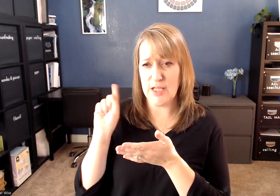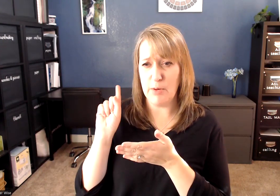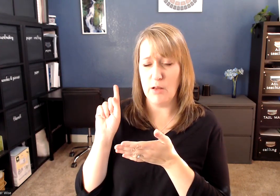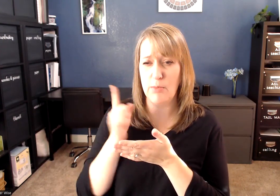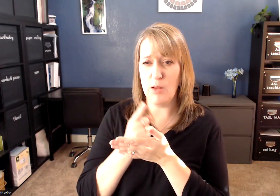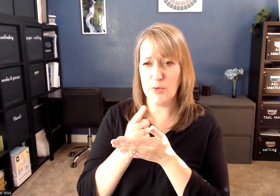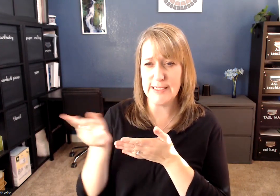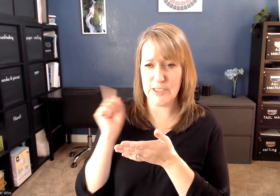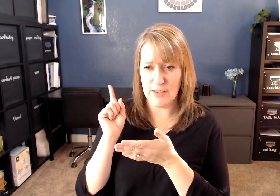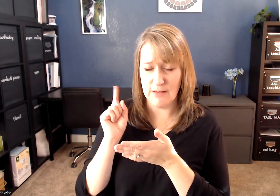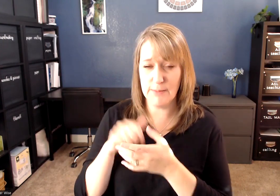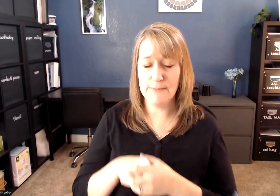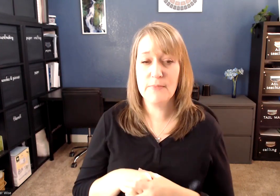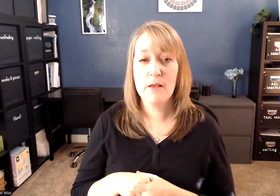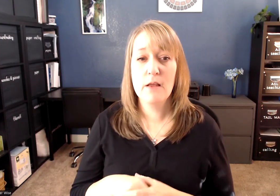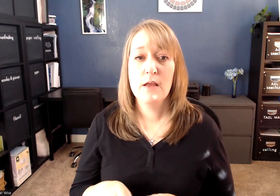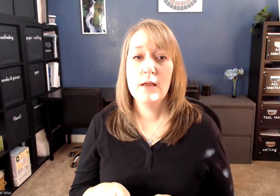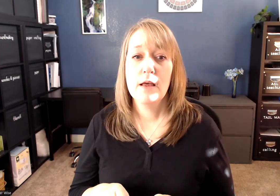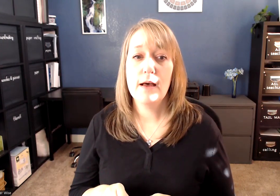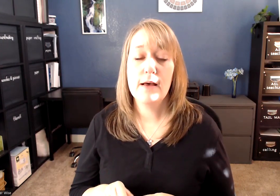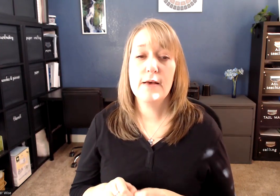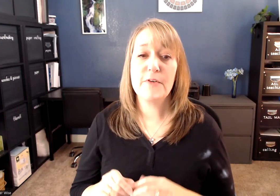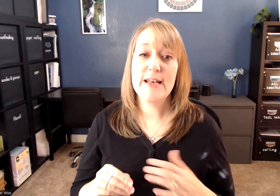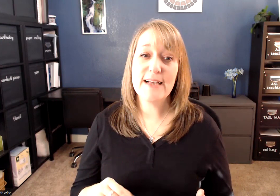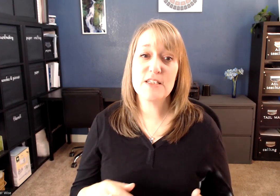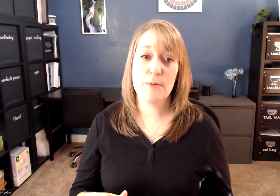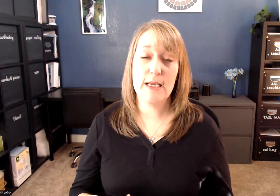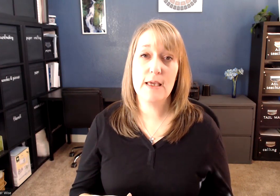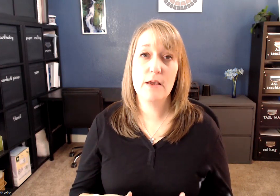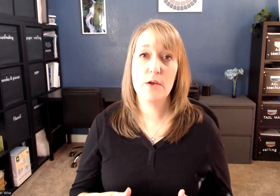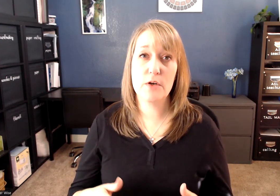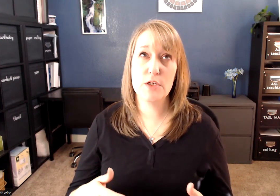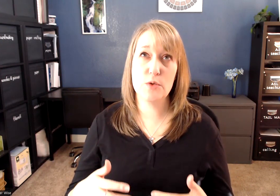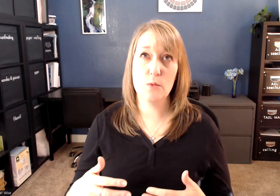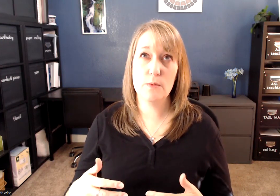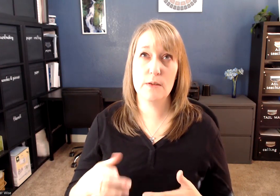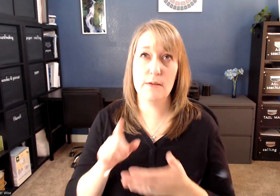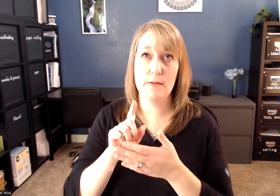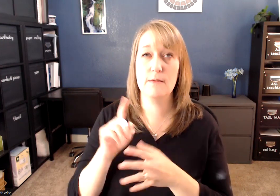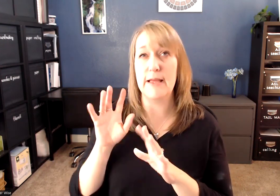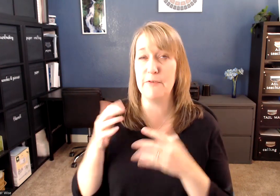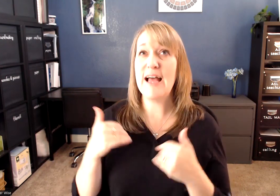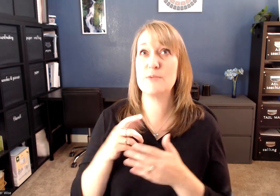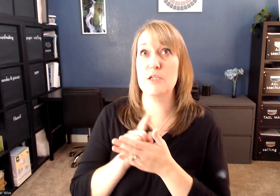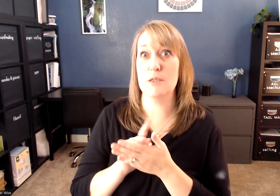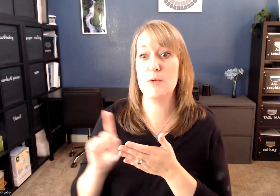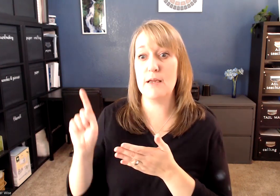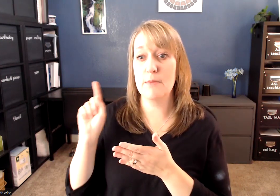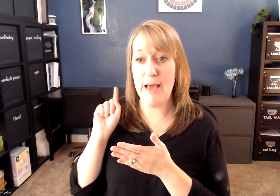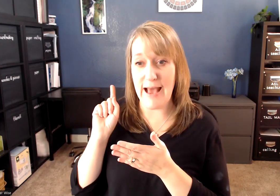that palm orientation a little bit. For next week, you're going to do, like for last week, you did week